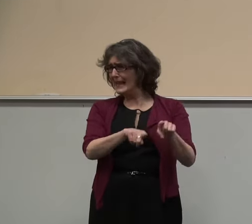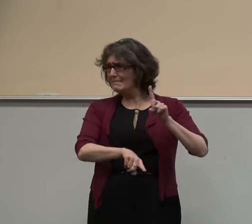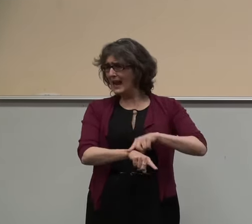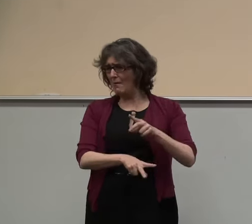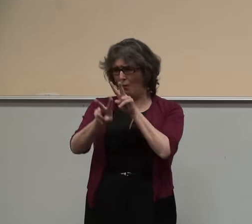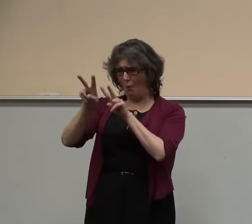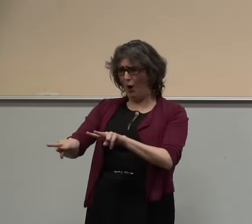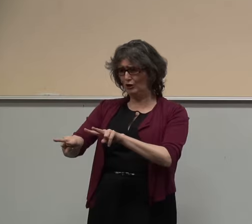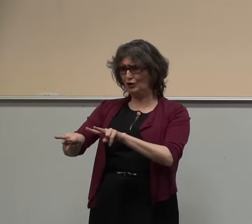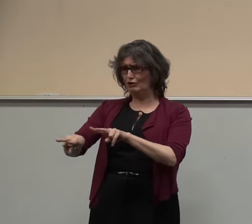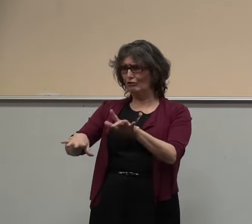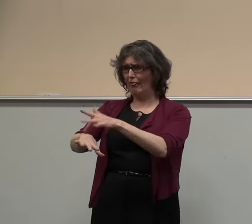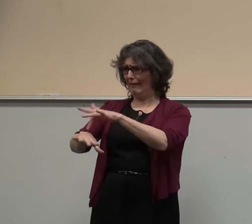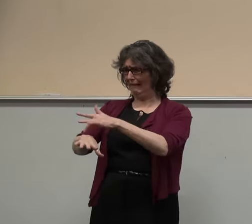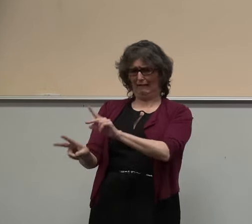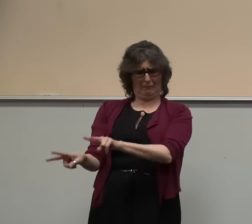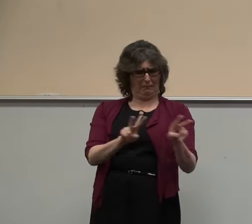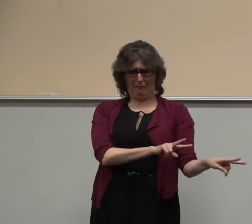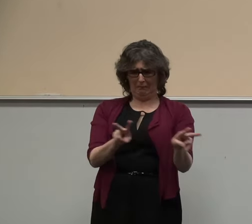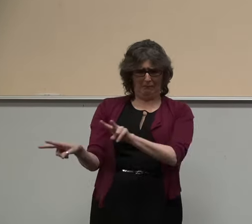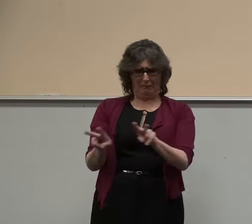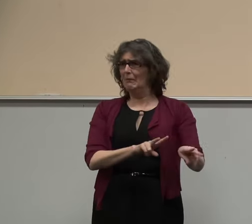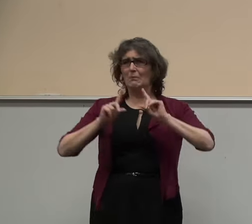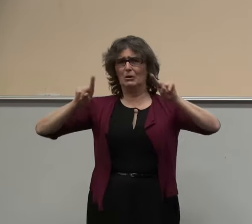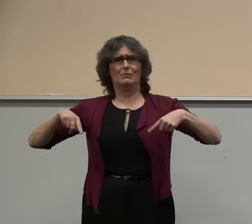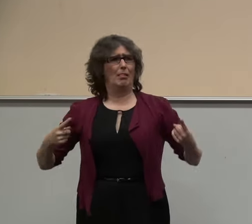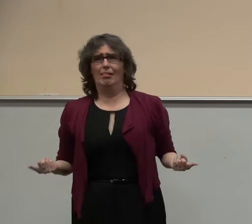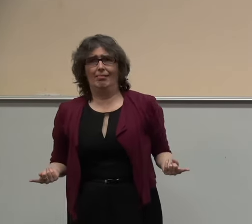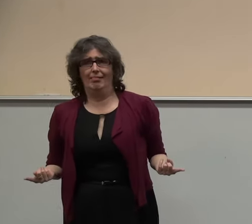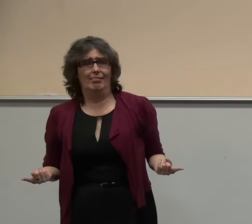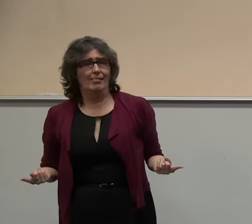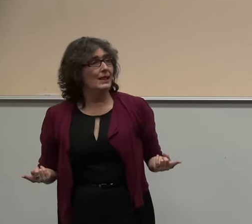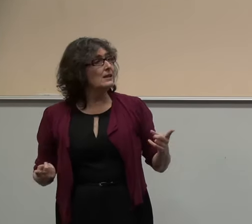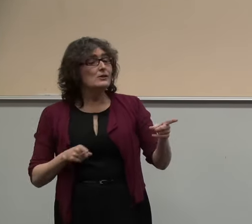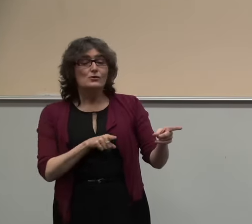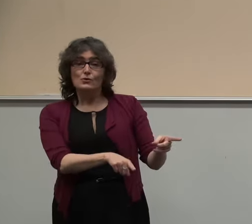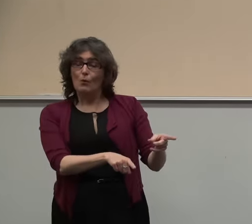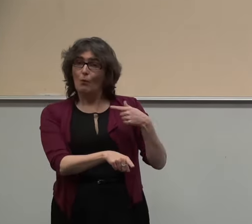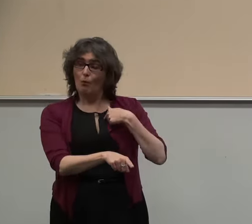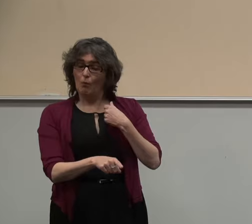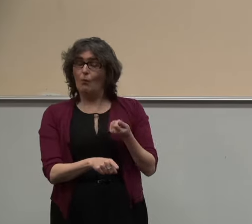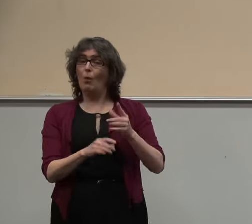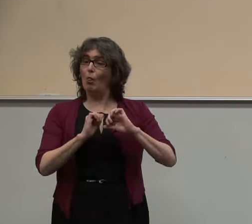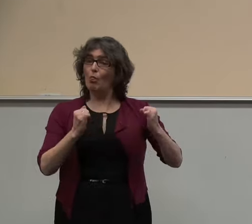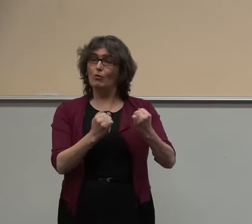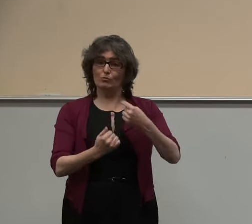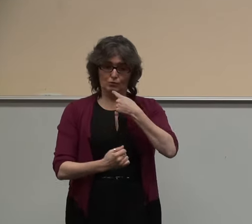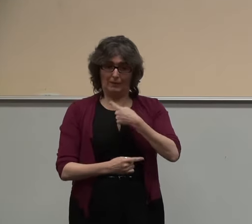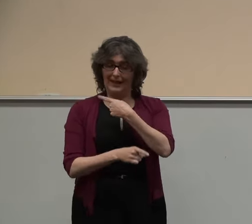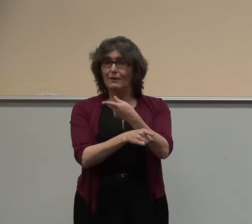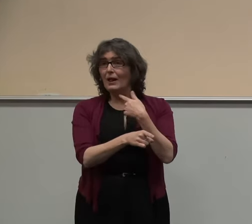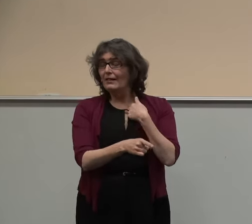time? It's just not physically possible. And the idea they put across was, if at least